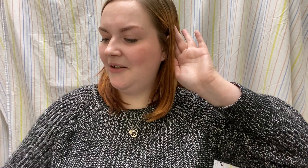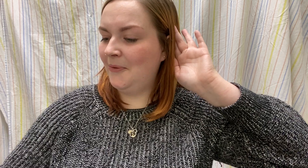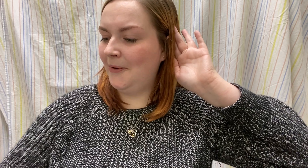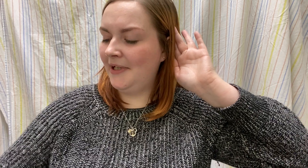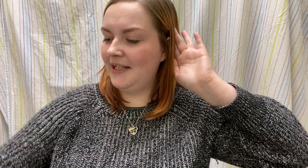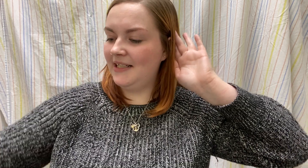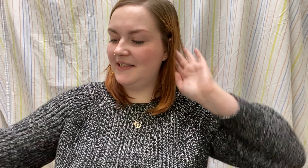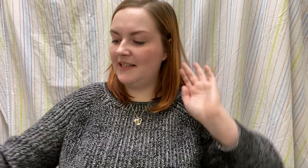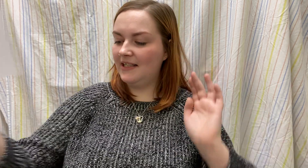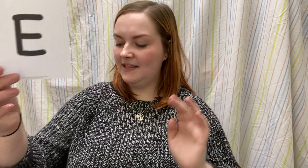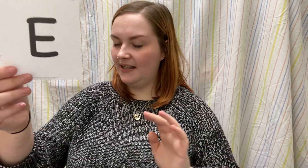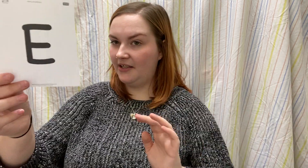What is this letter?